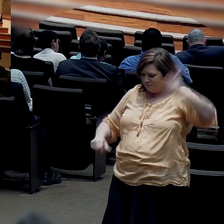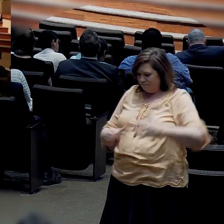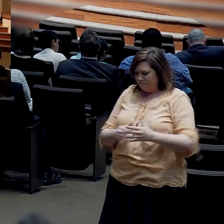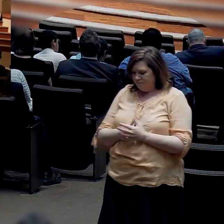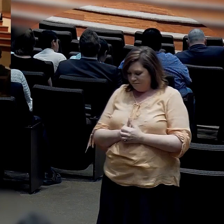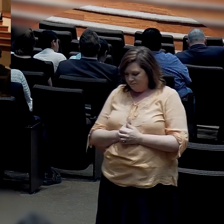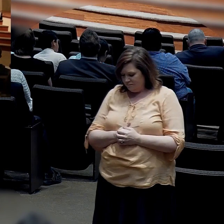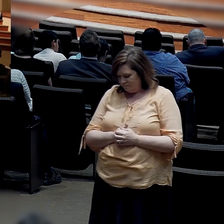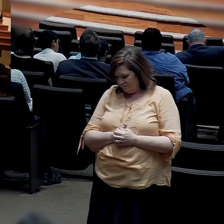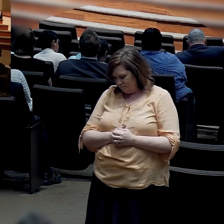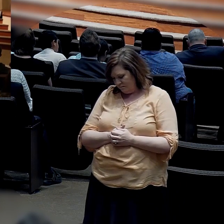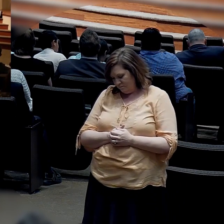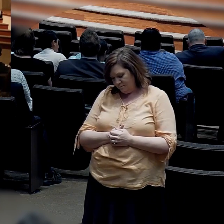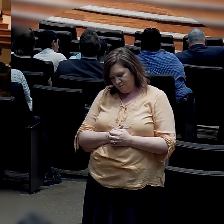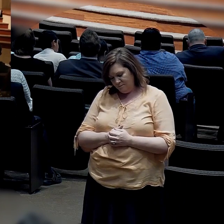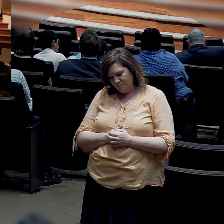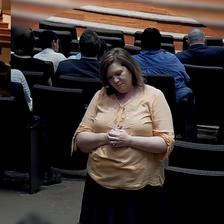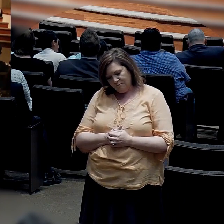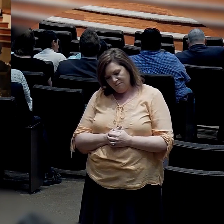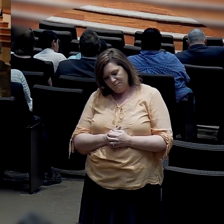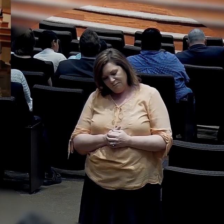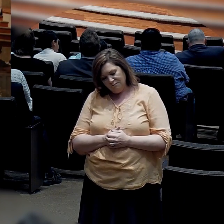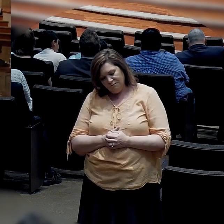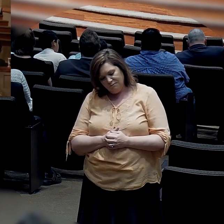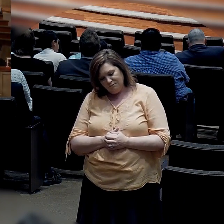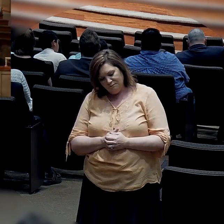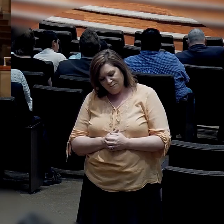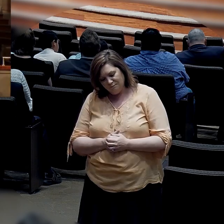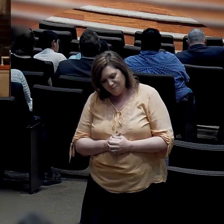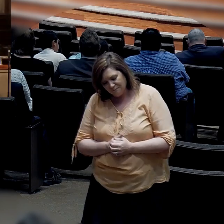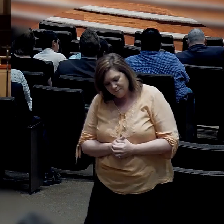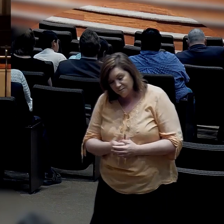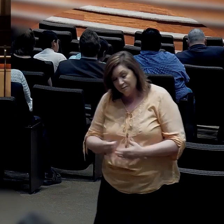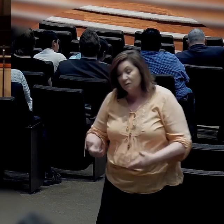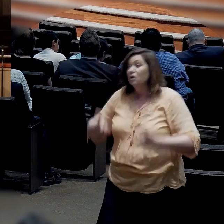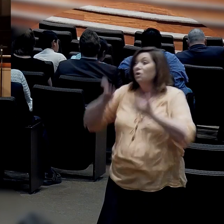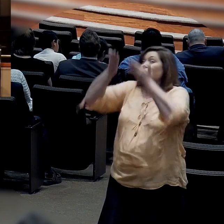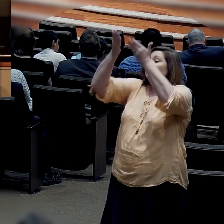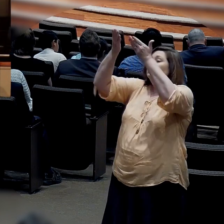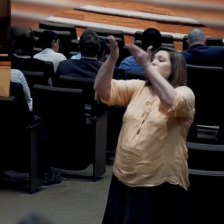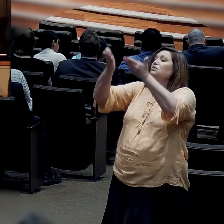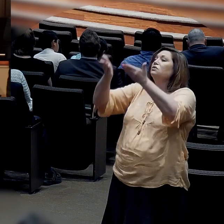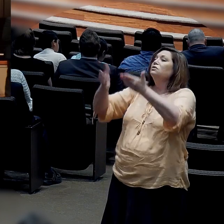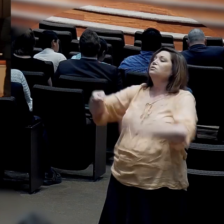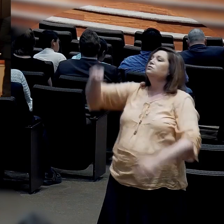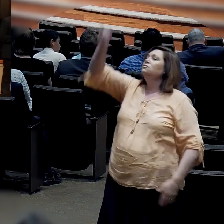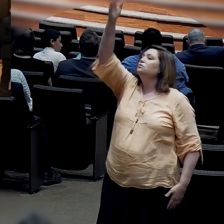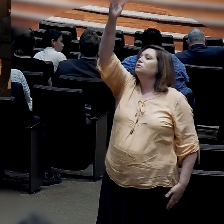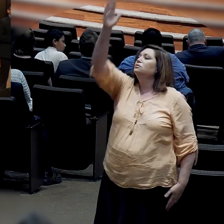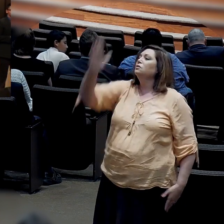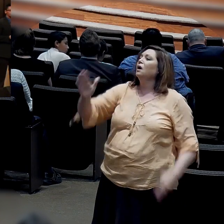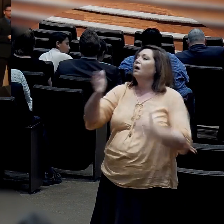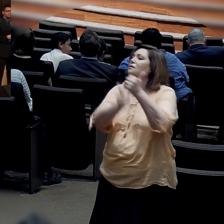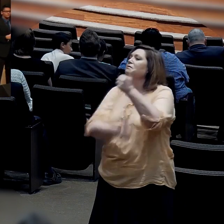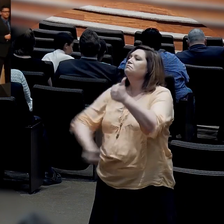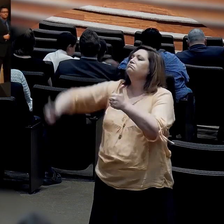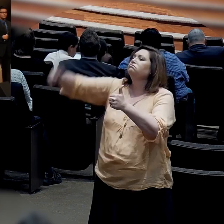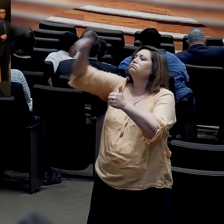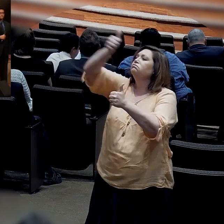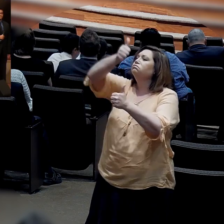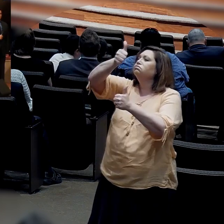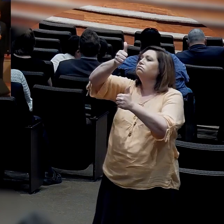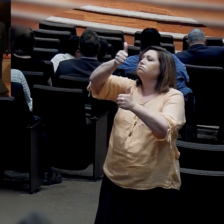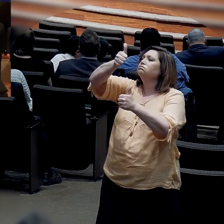There is no one like our God. We will praise you, praise you. There's no one like our